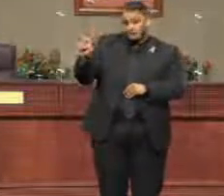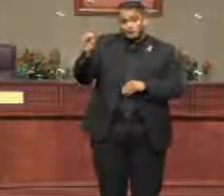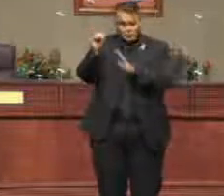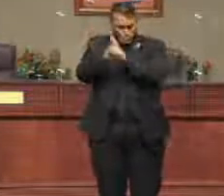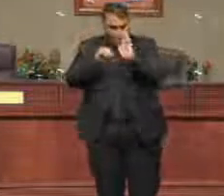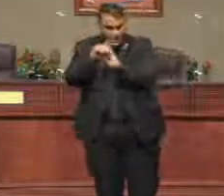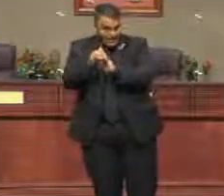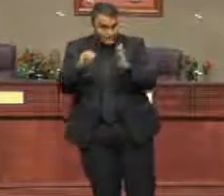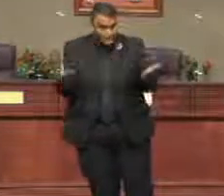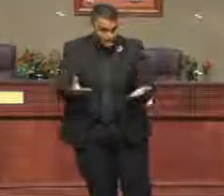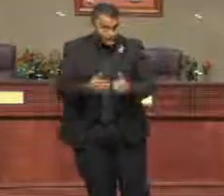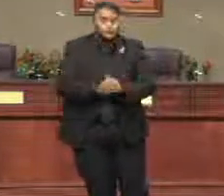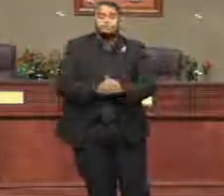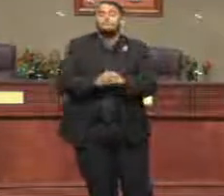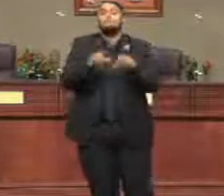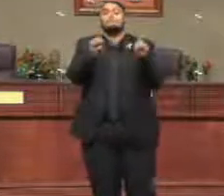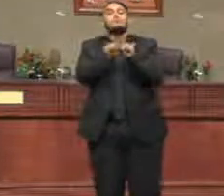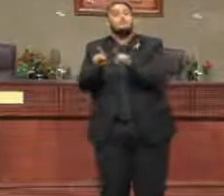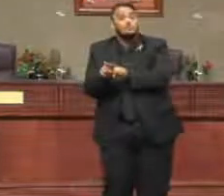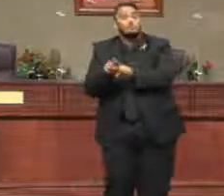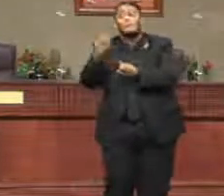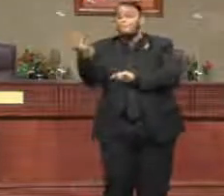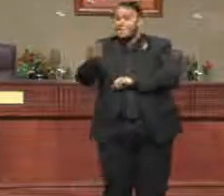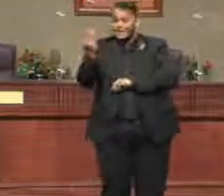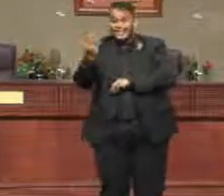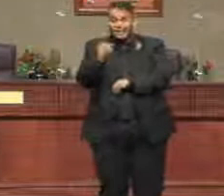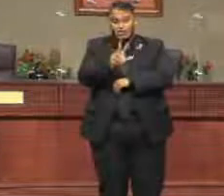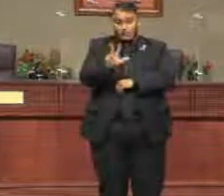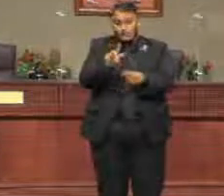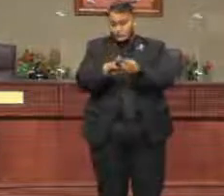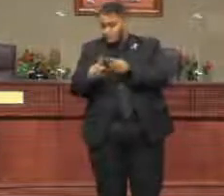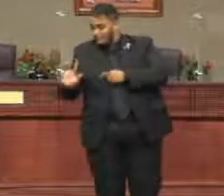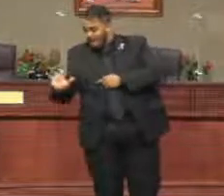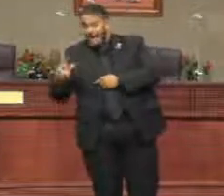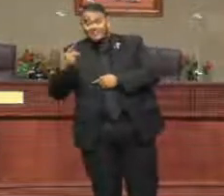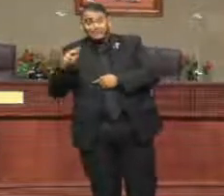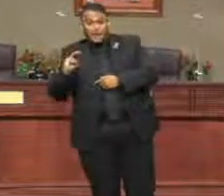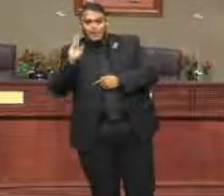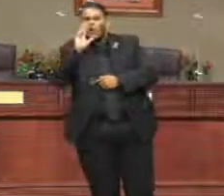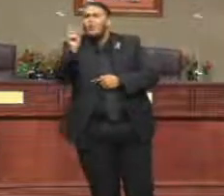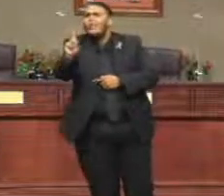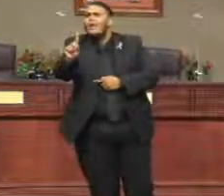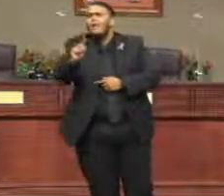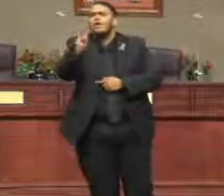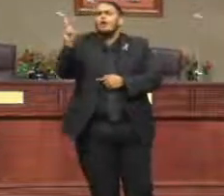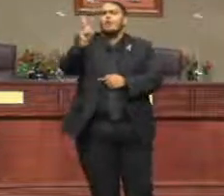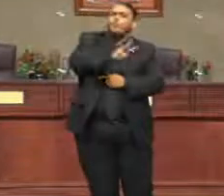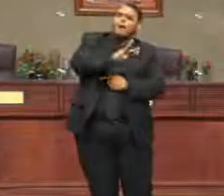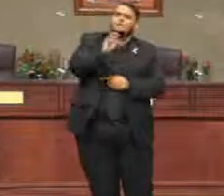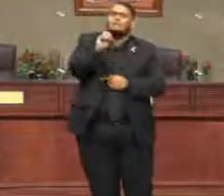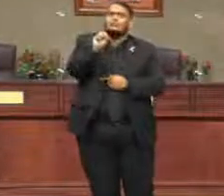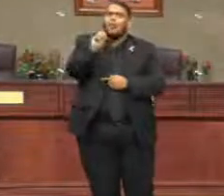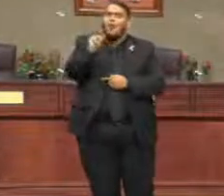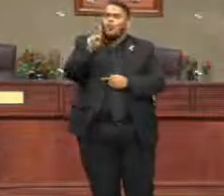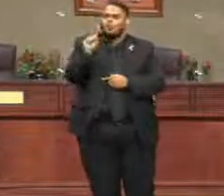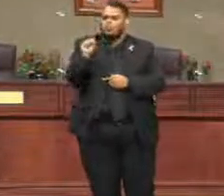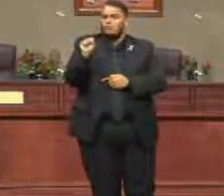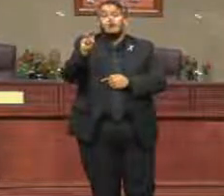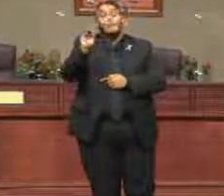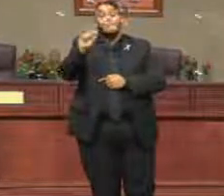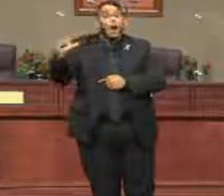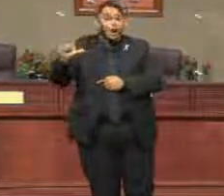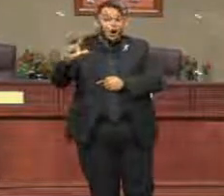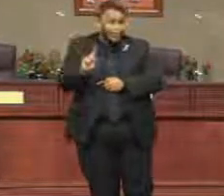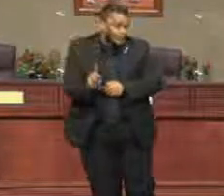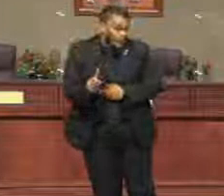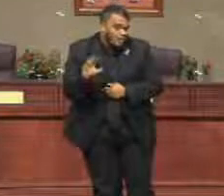the hours of 3 p.m. and 5 p.m., the trailer will be at West Oaks Mall in Ocoee. And next Tuesday morning, the